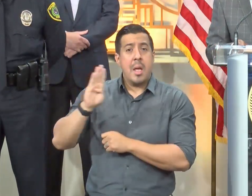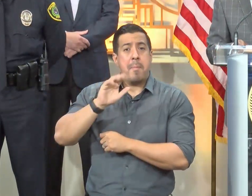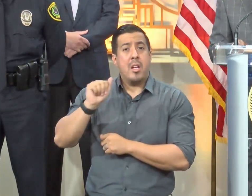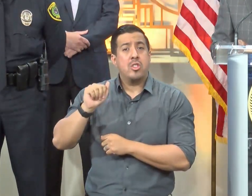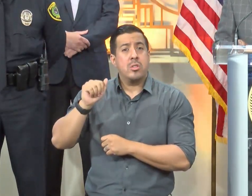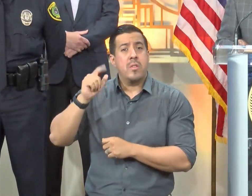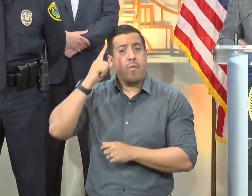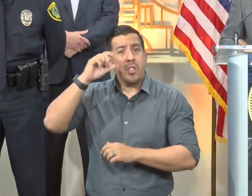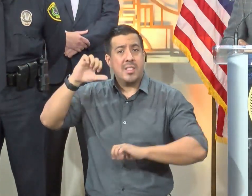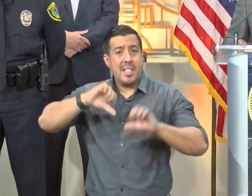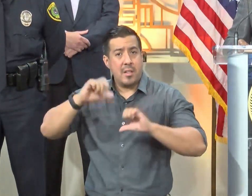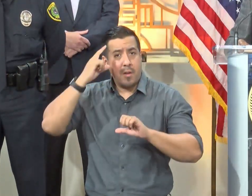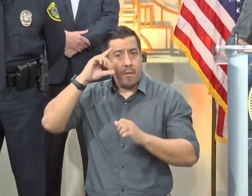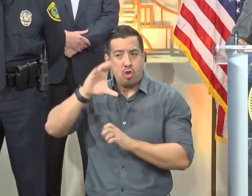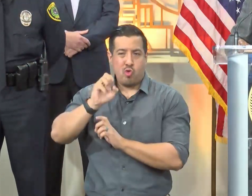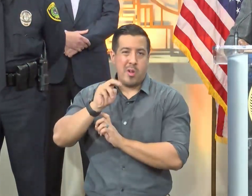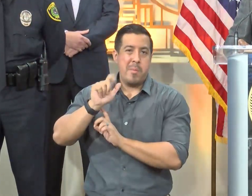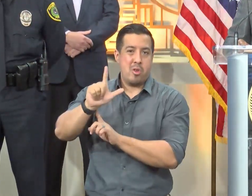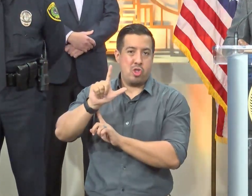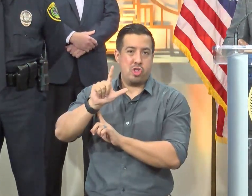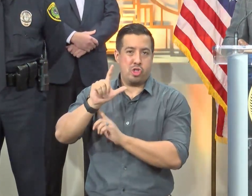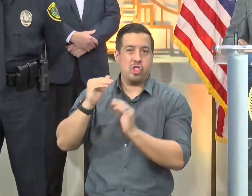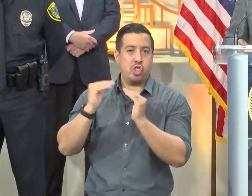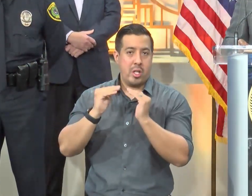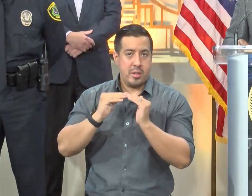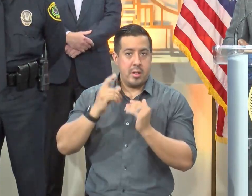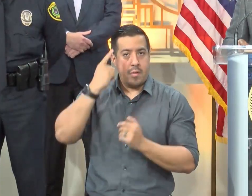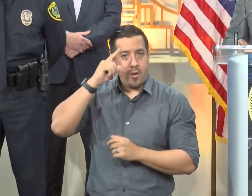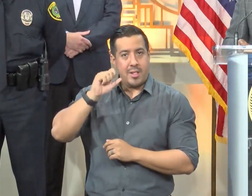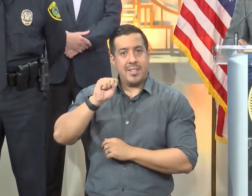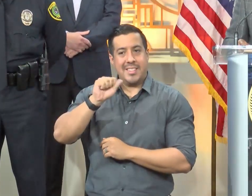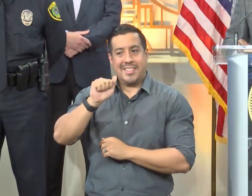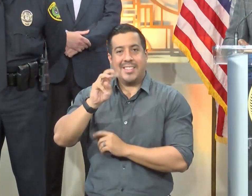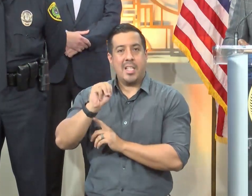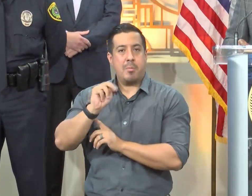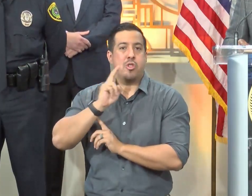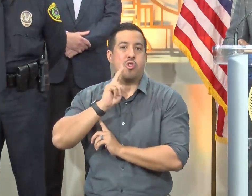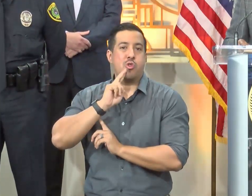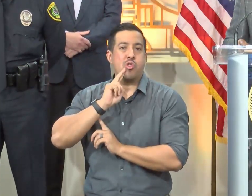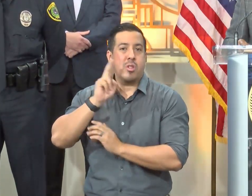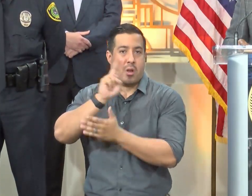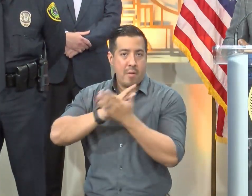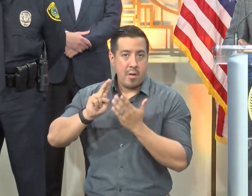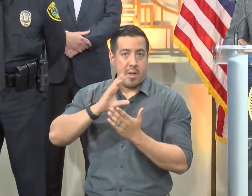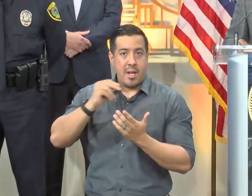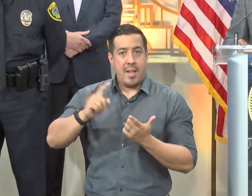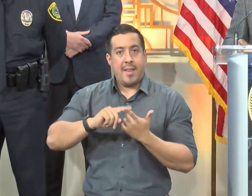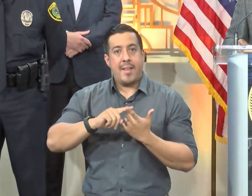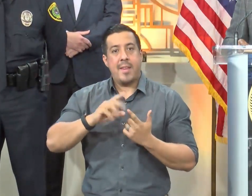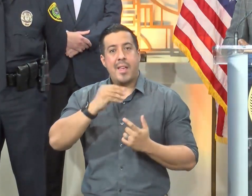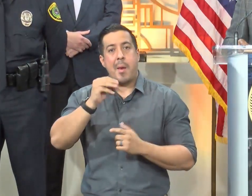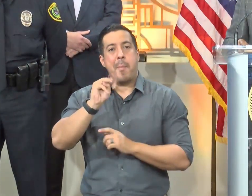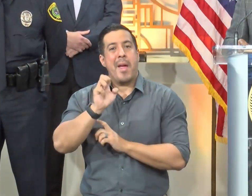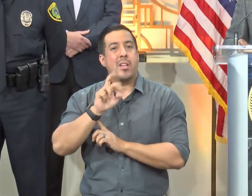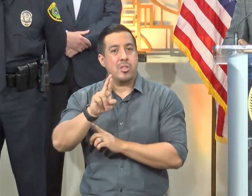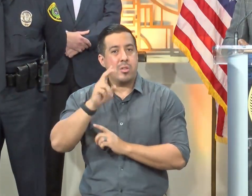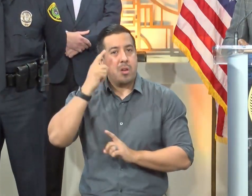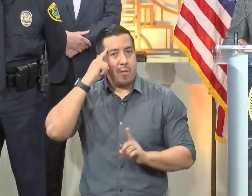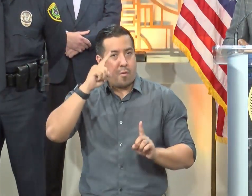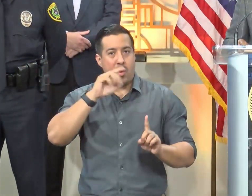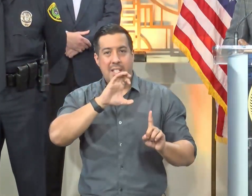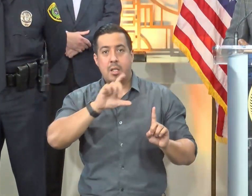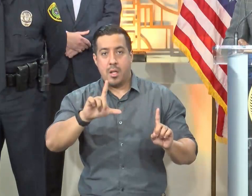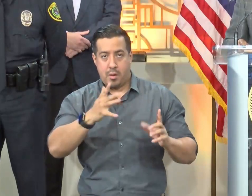Criminal Justice from Sam Houston State University and a Master of Criminal Justice from the University of Houston, Clear